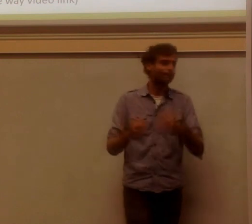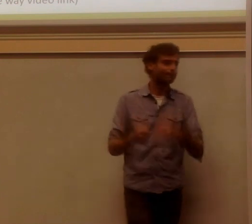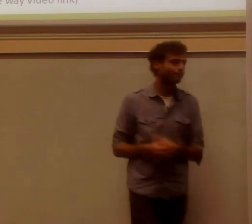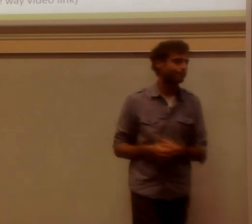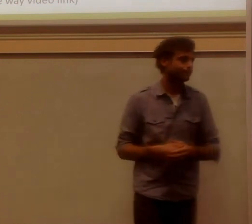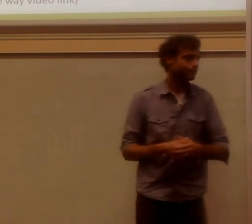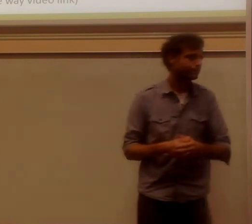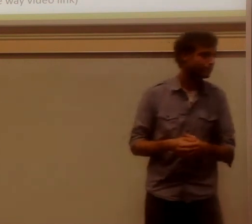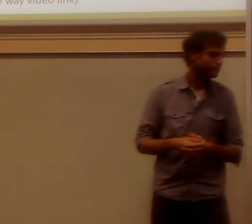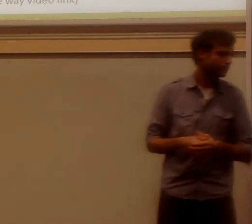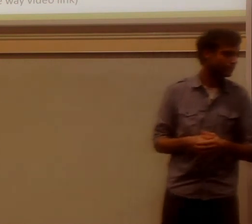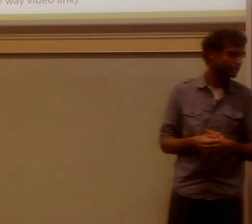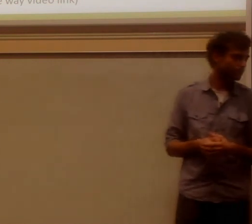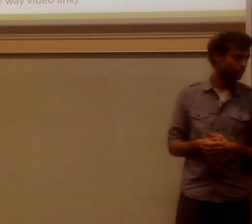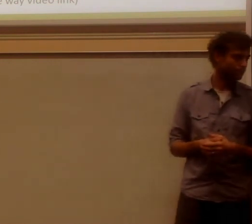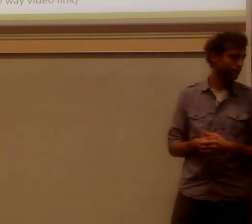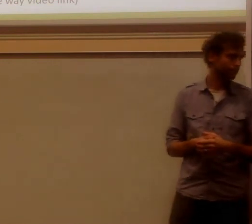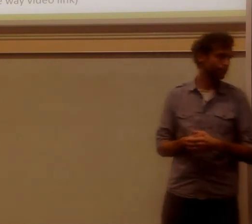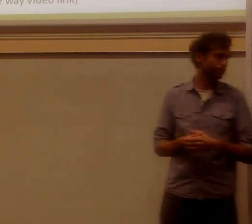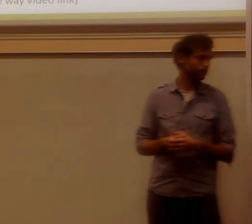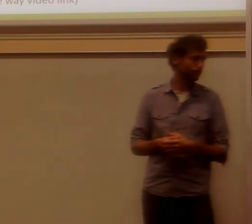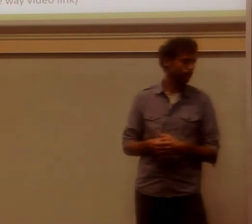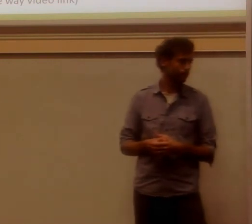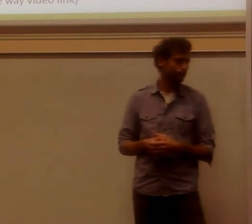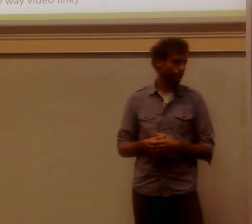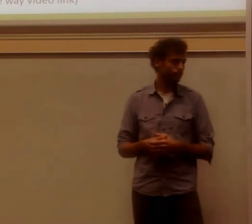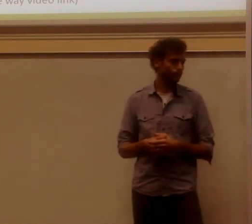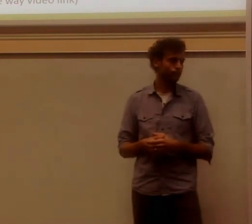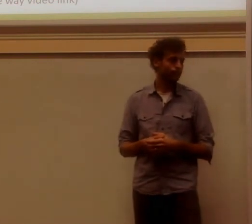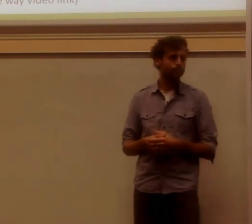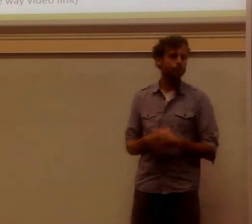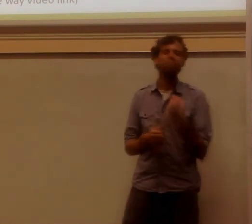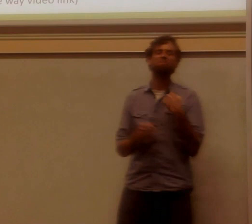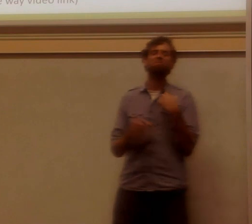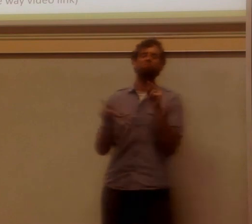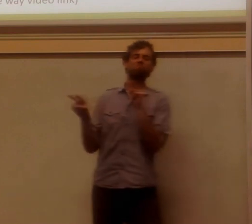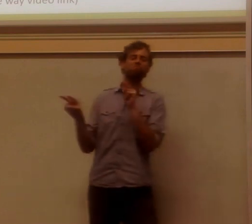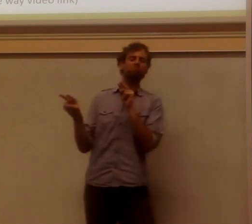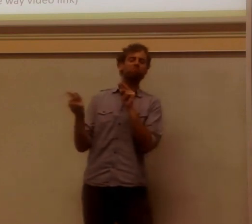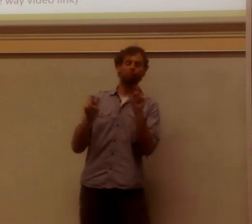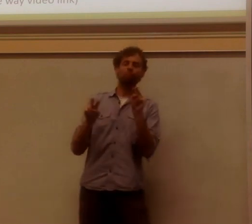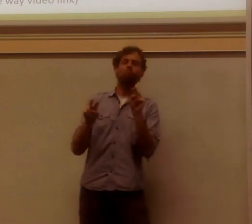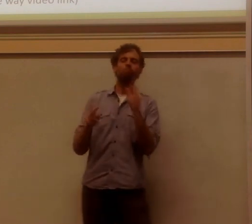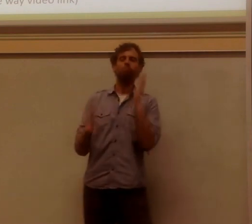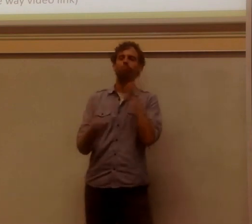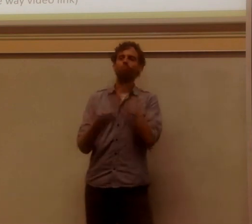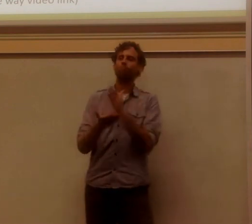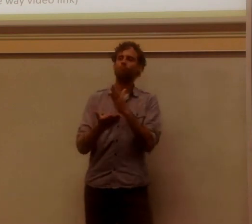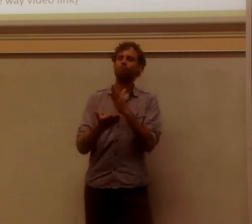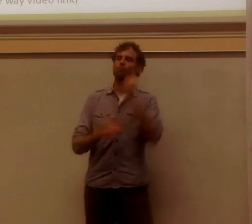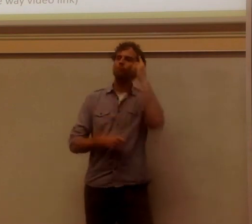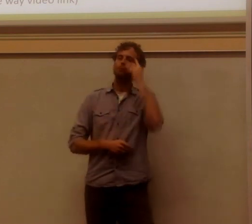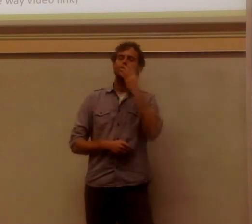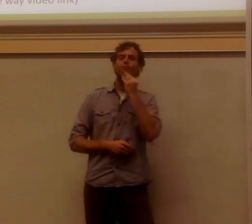because there are too many users around. So there are various factors that have to be considered when considering what the technological issues are.